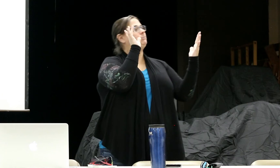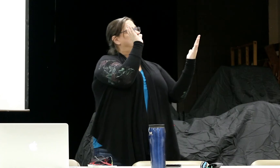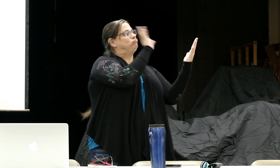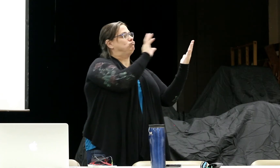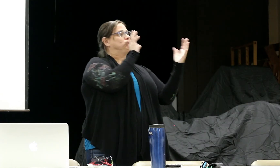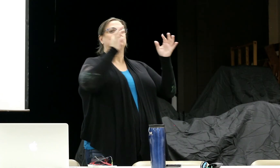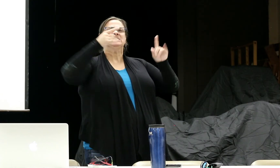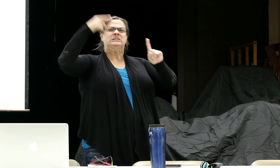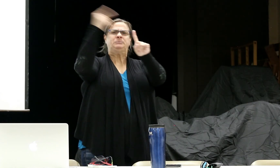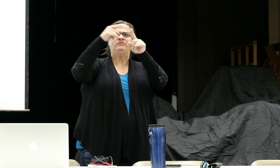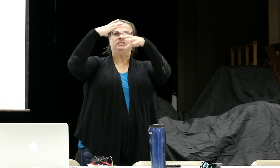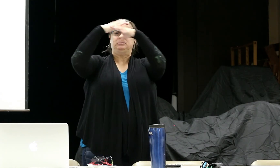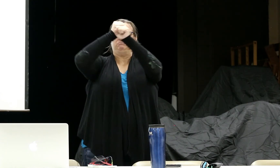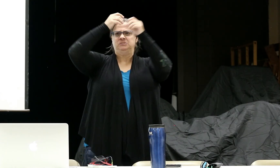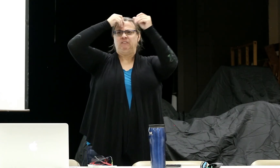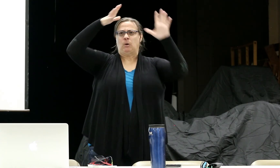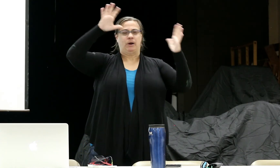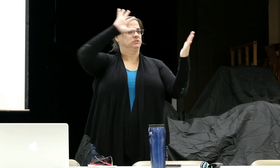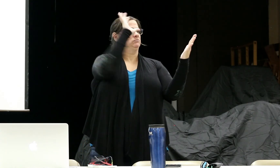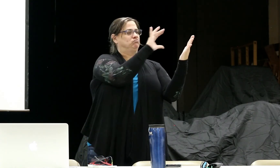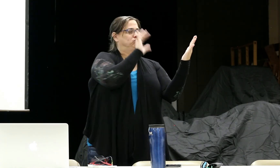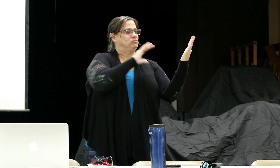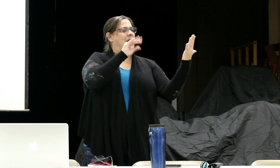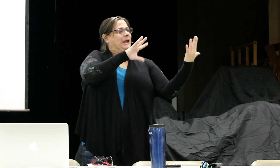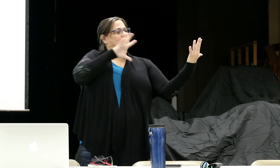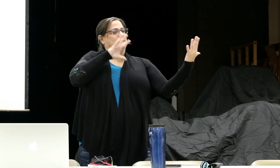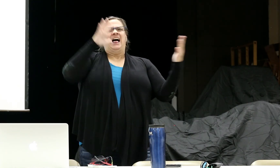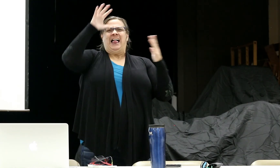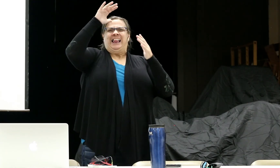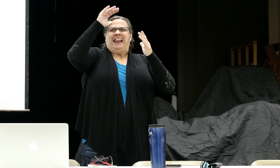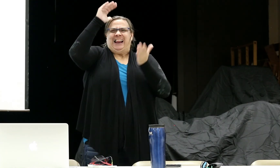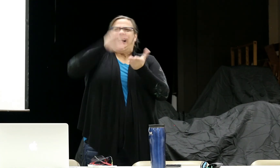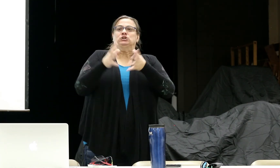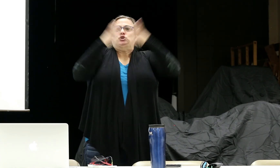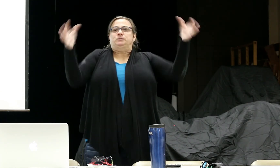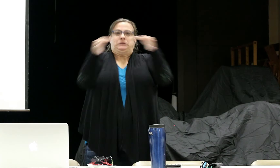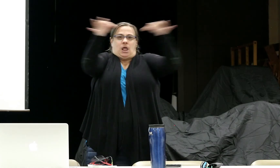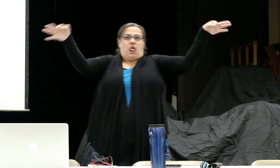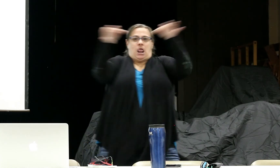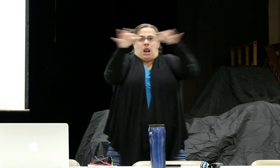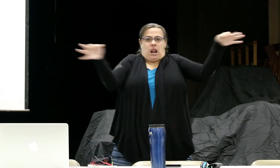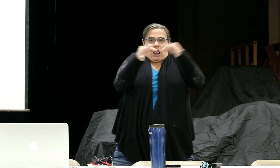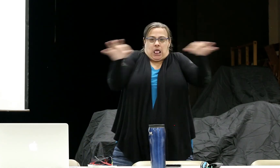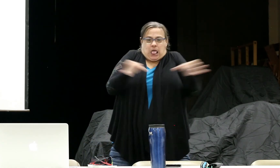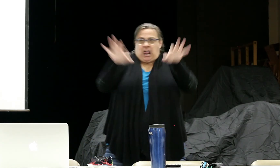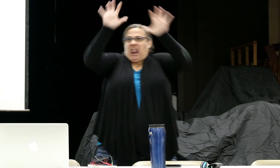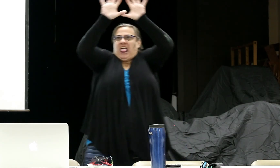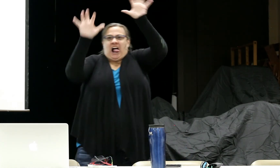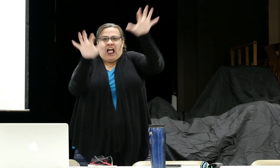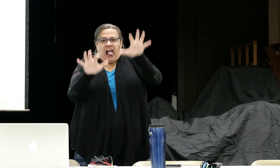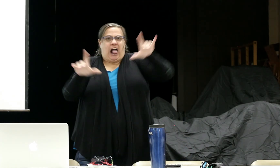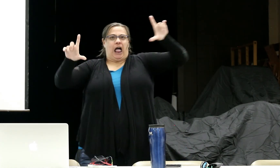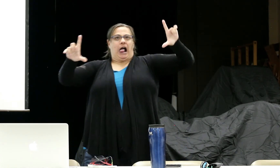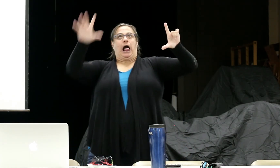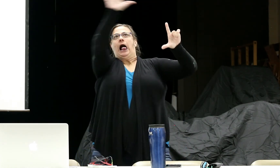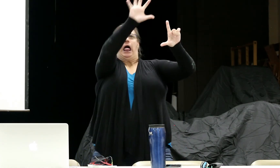what it's going to look like. We were working with an elderly woman because she was getting way overcharged in the wintertime to try